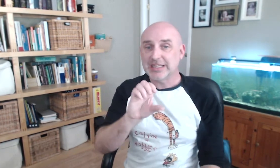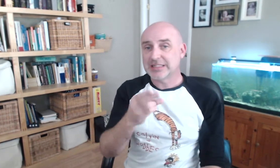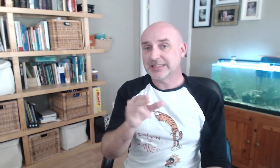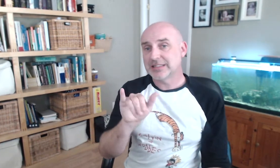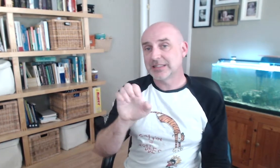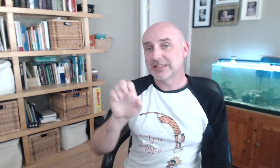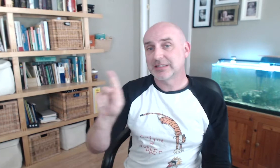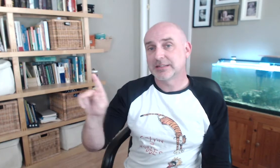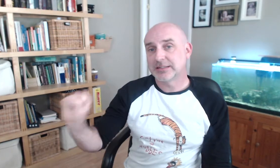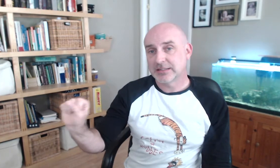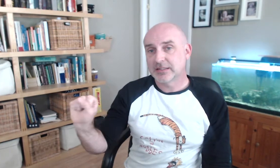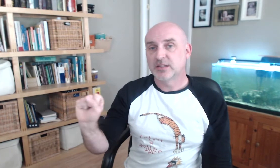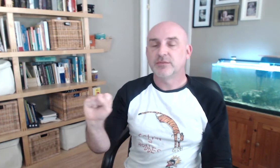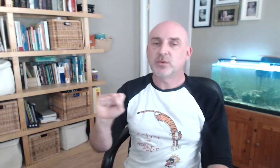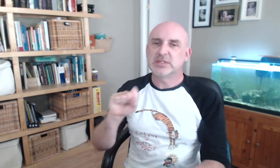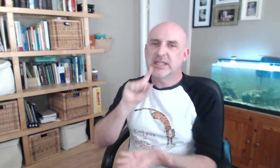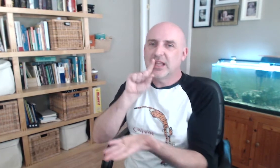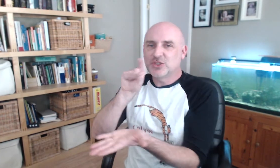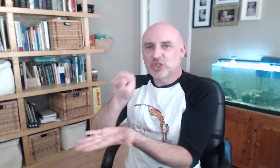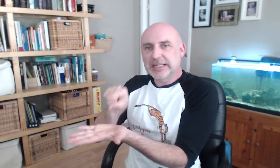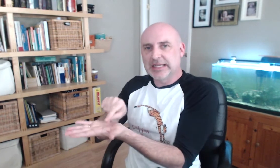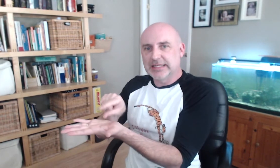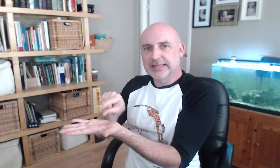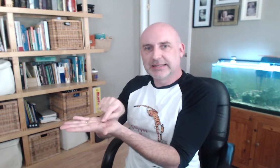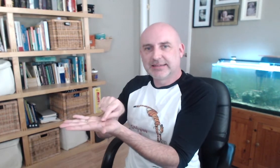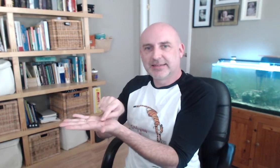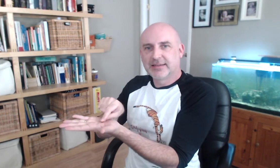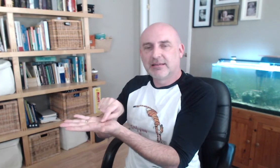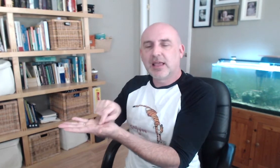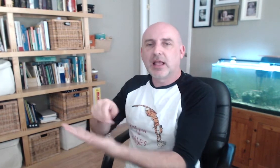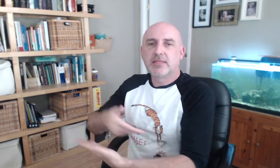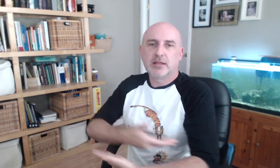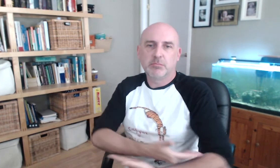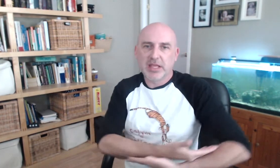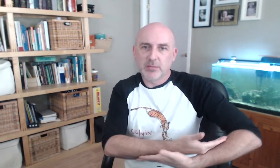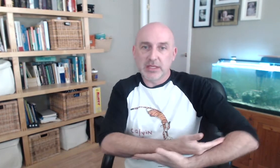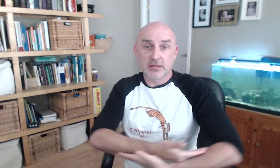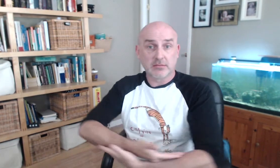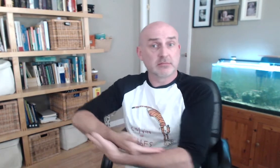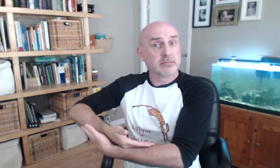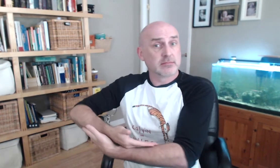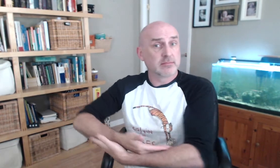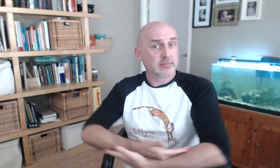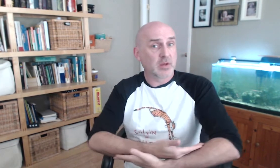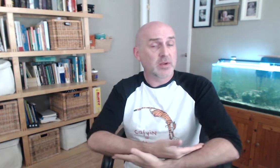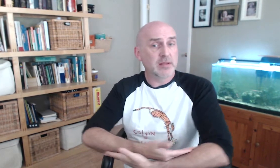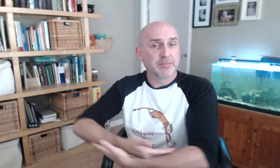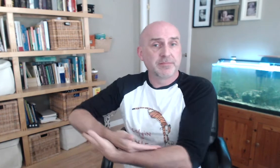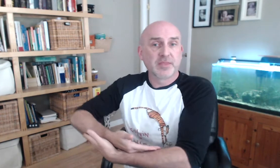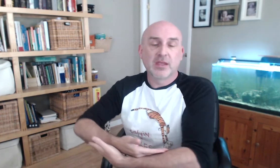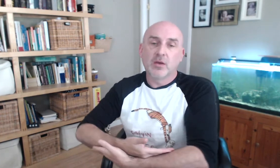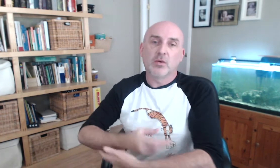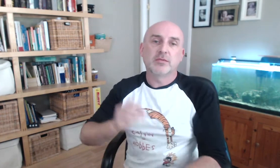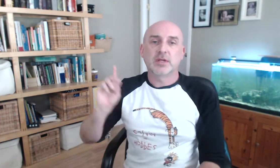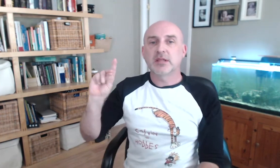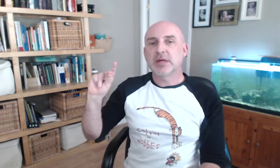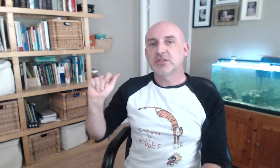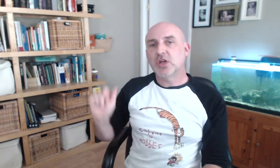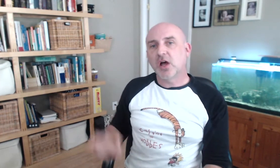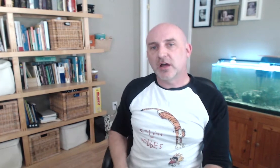chicks, you would sign chicken and then baby. All right? Or if you're talking about a dog, you